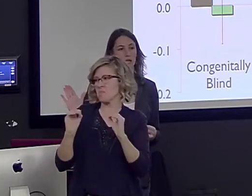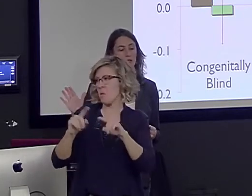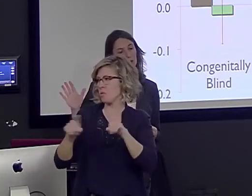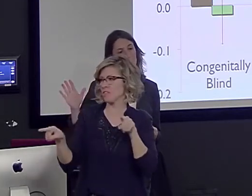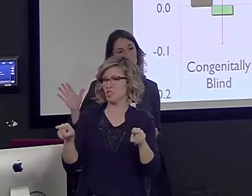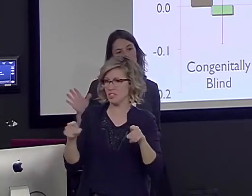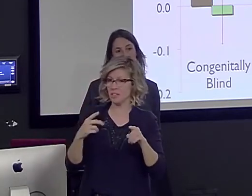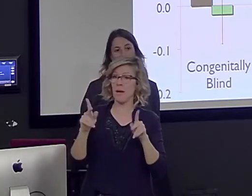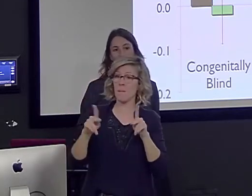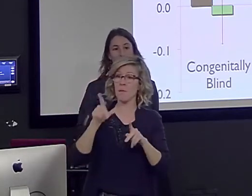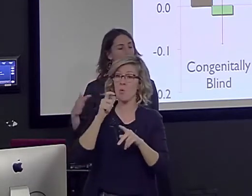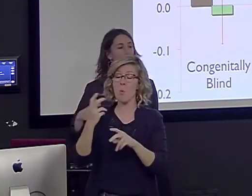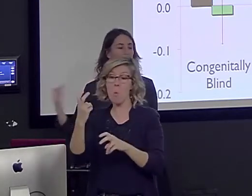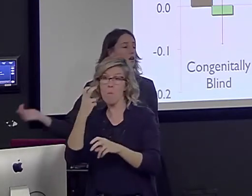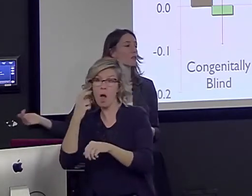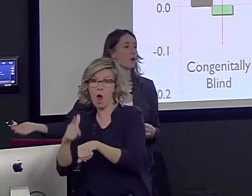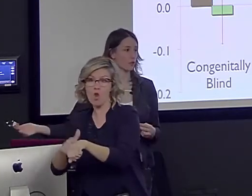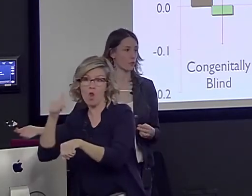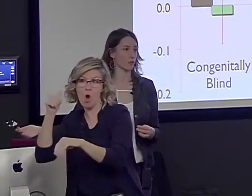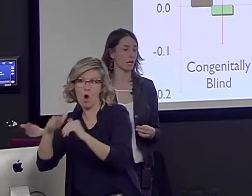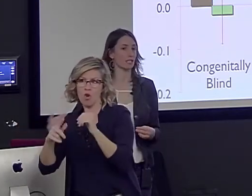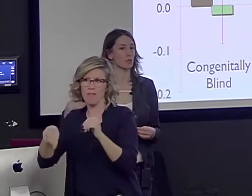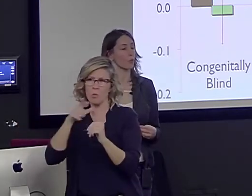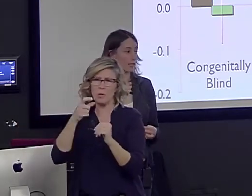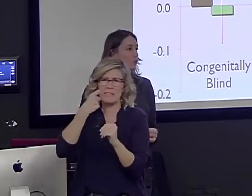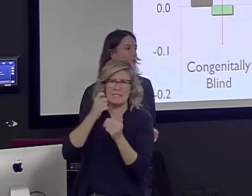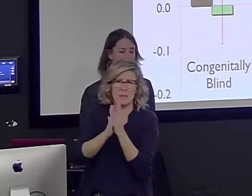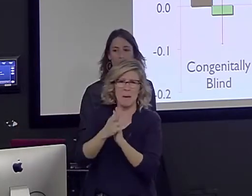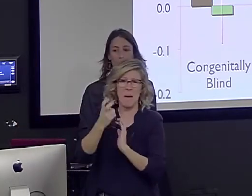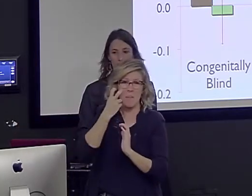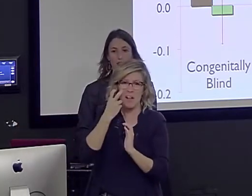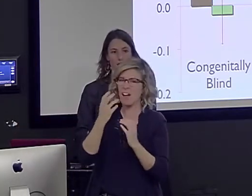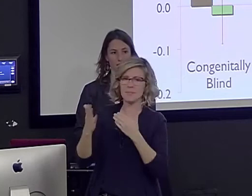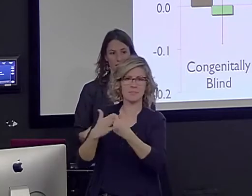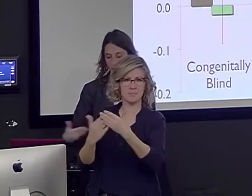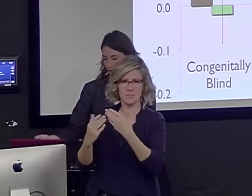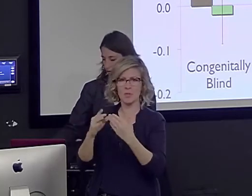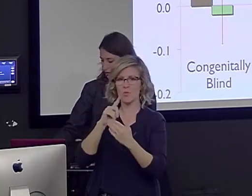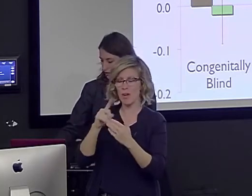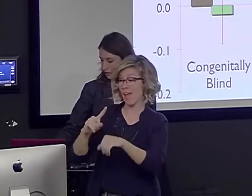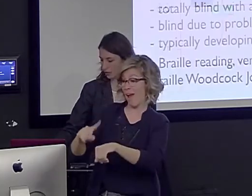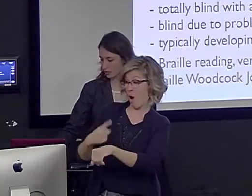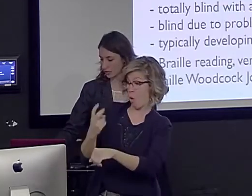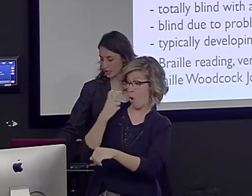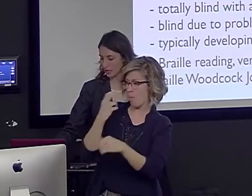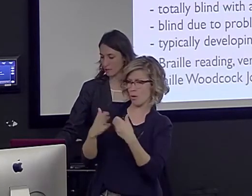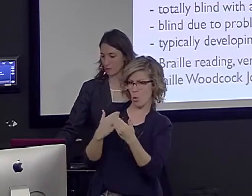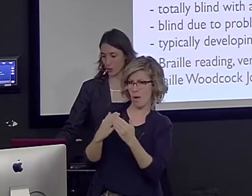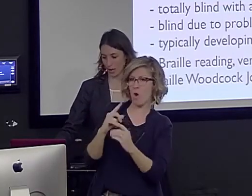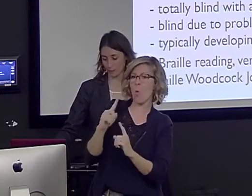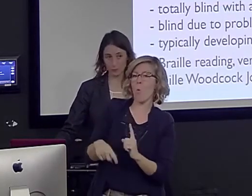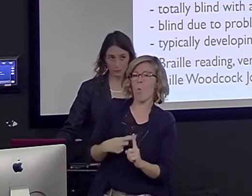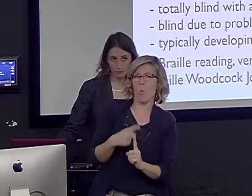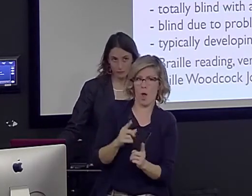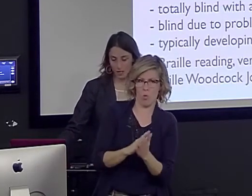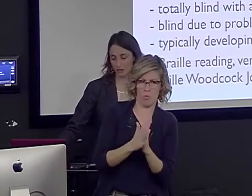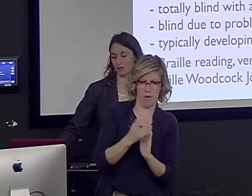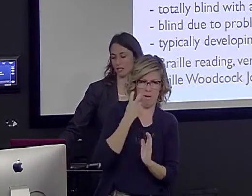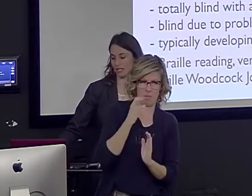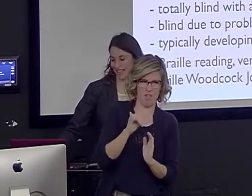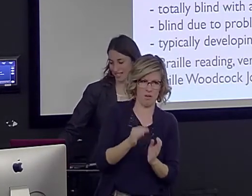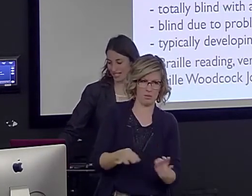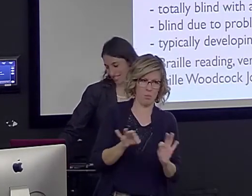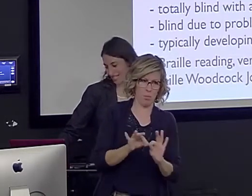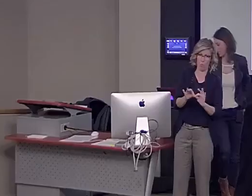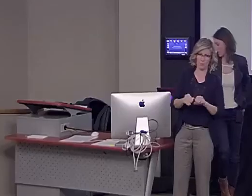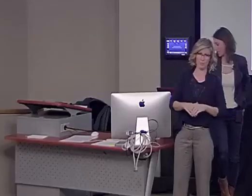who are blind for a longer time, it doesn't matter how long you've been blind, it's when you became blind that really matters. Okay,